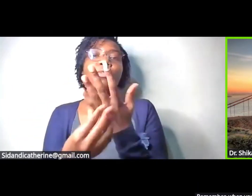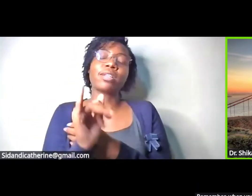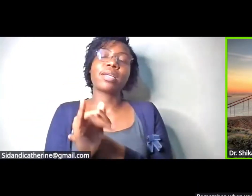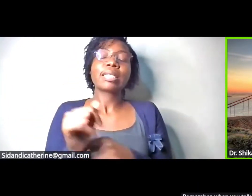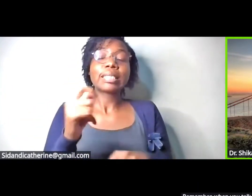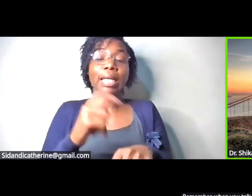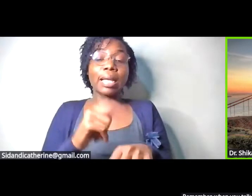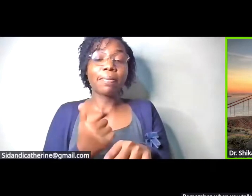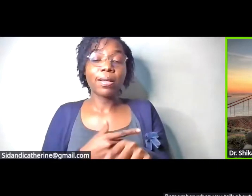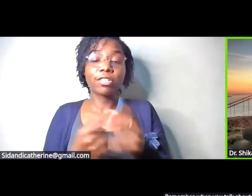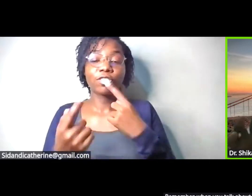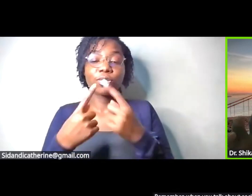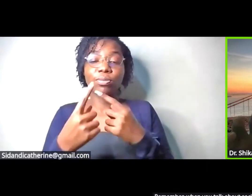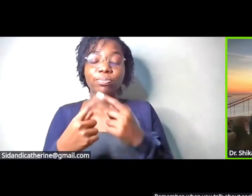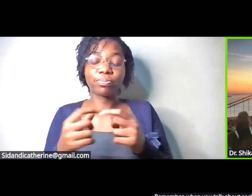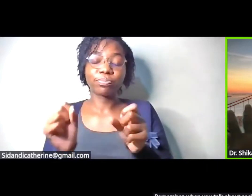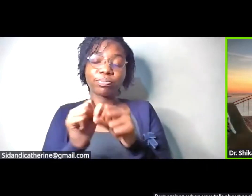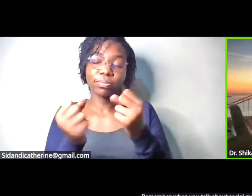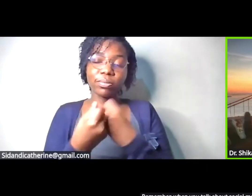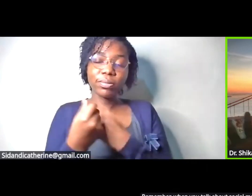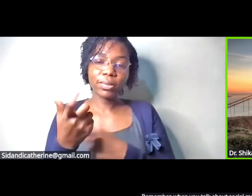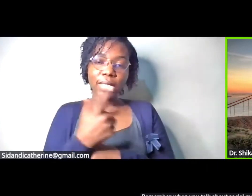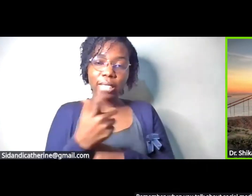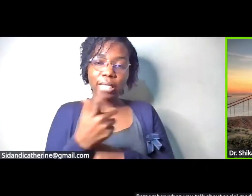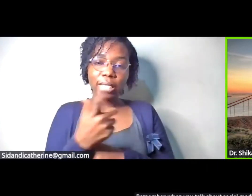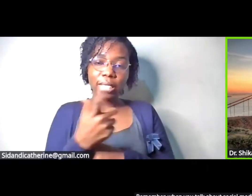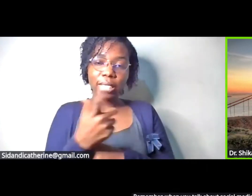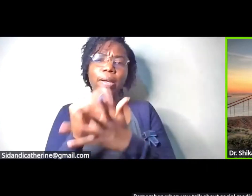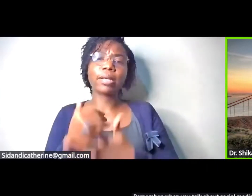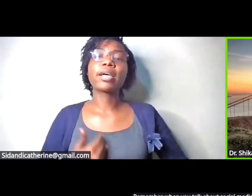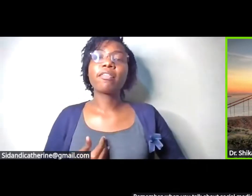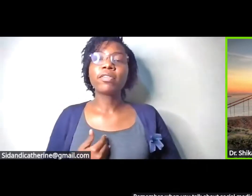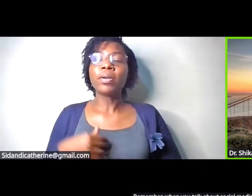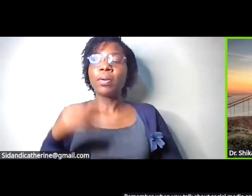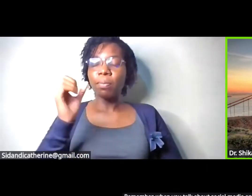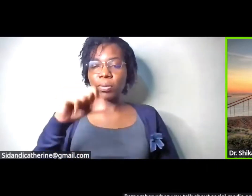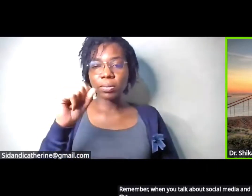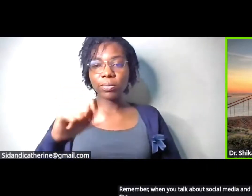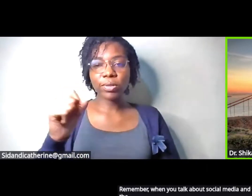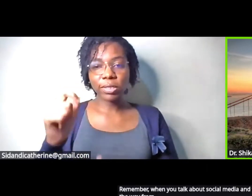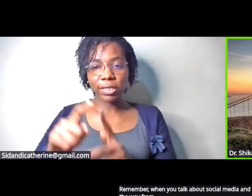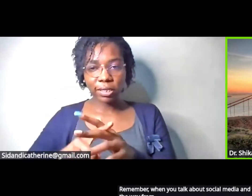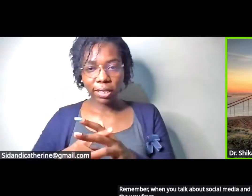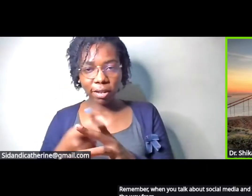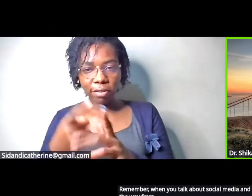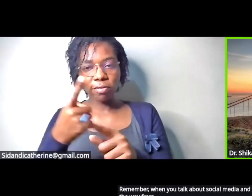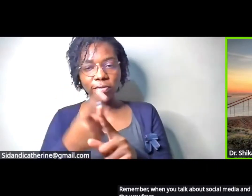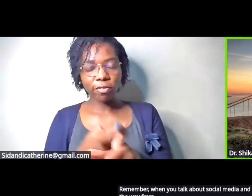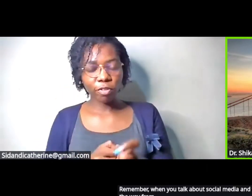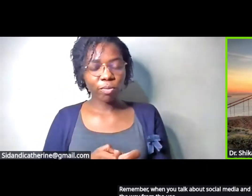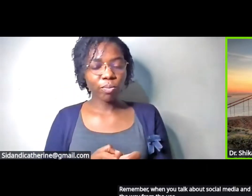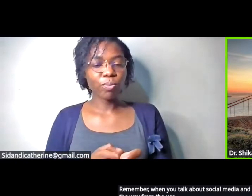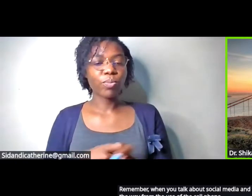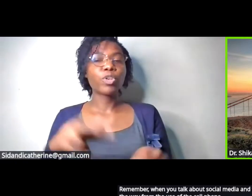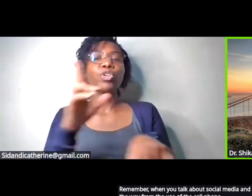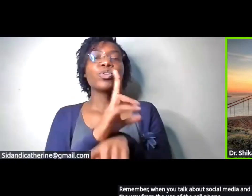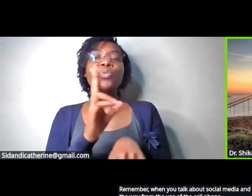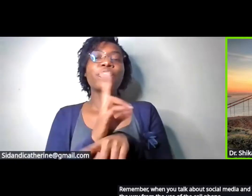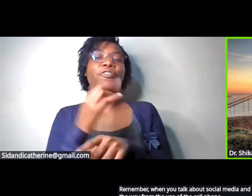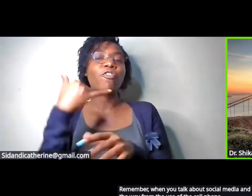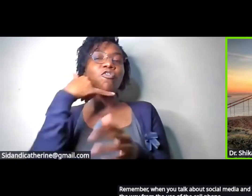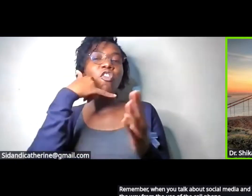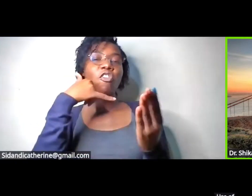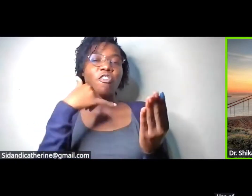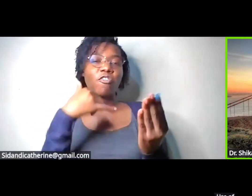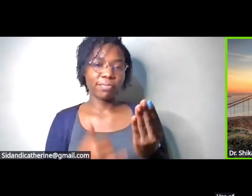media and the impact it has, it begins all the way from the use of the cell phone. Use of the